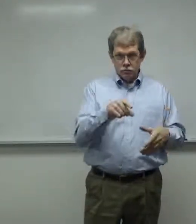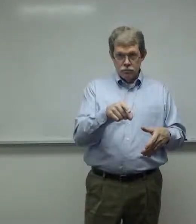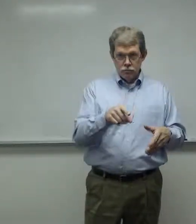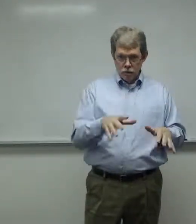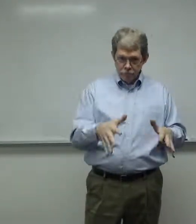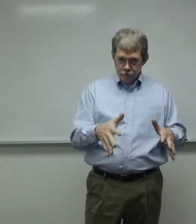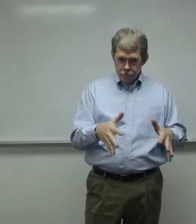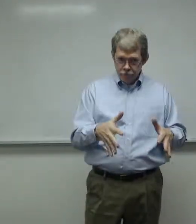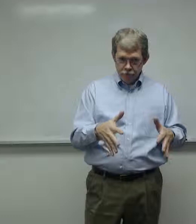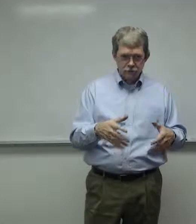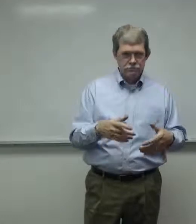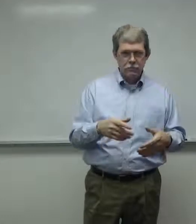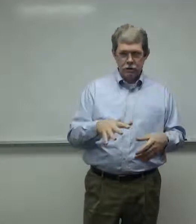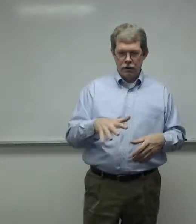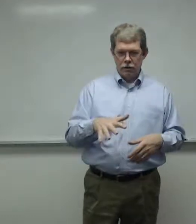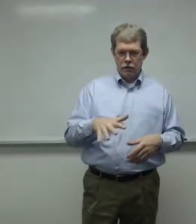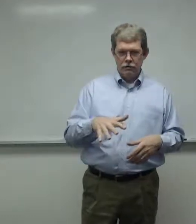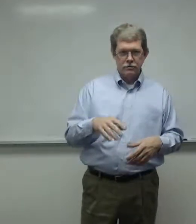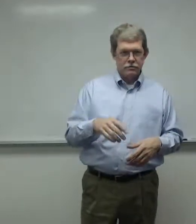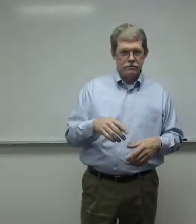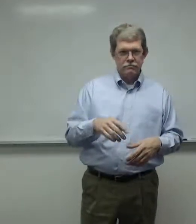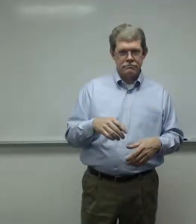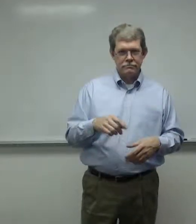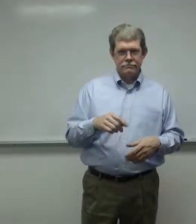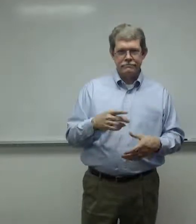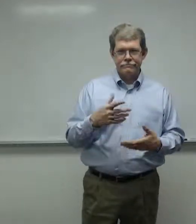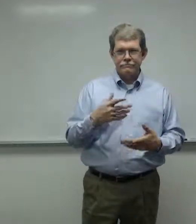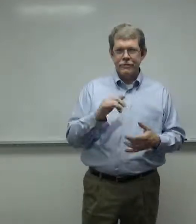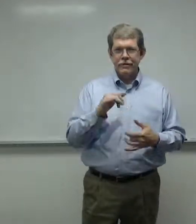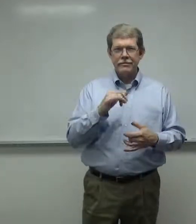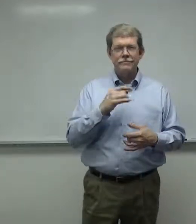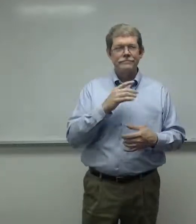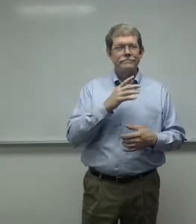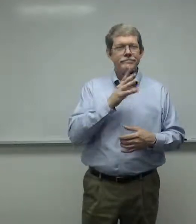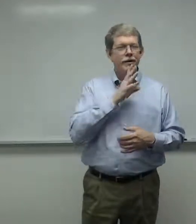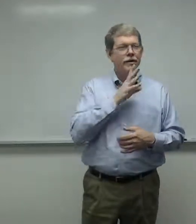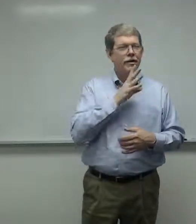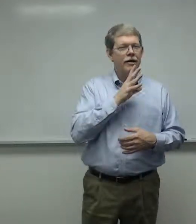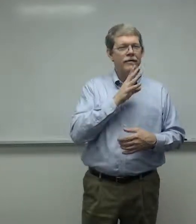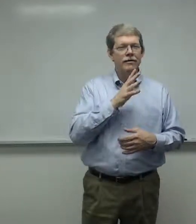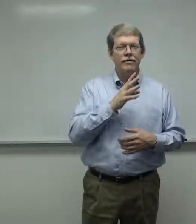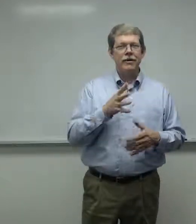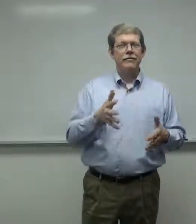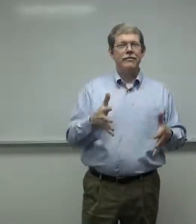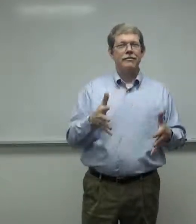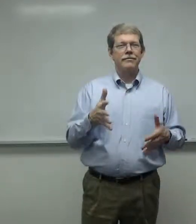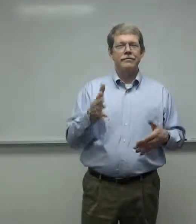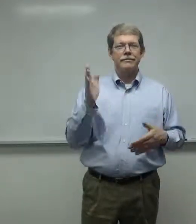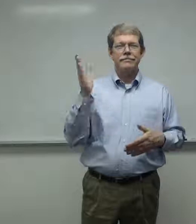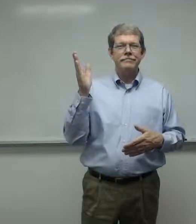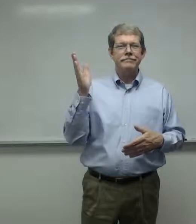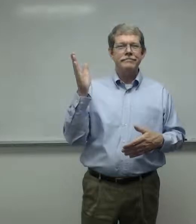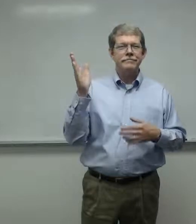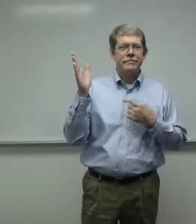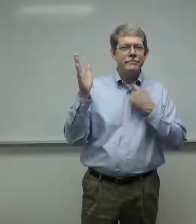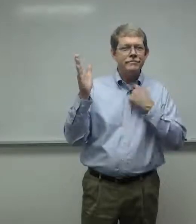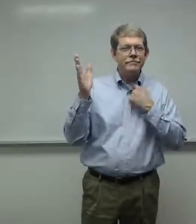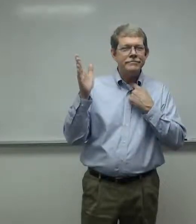a more straight motion. Nervous is that shaky hand motion. You know, like if you're ready